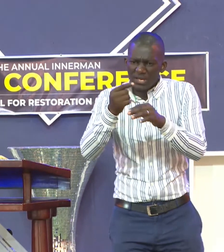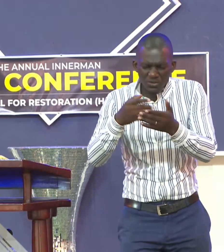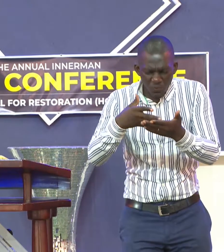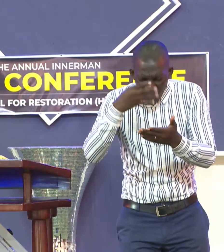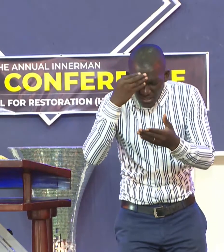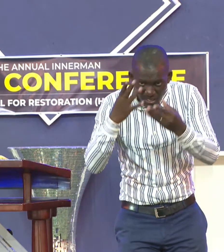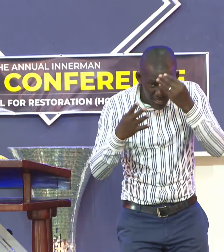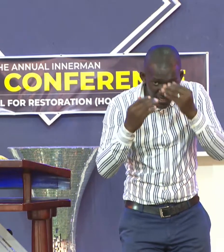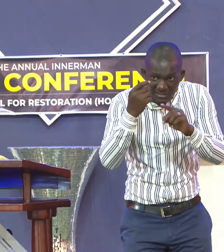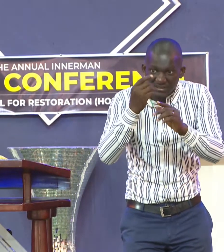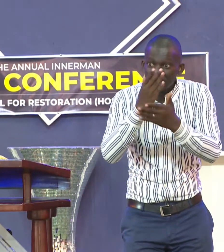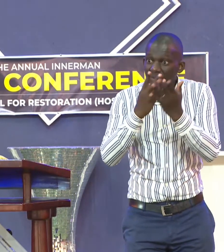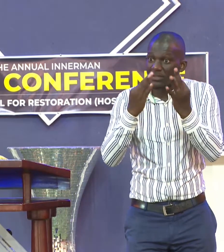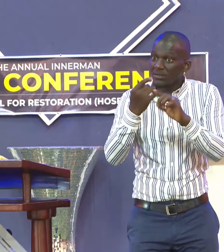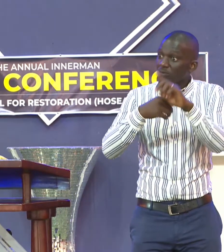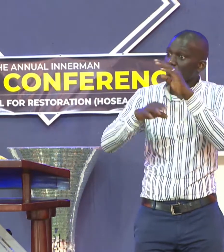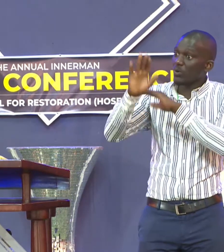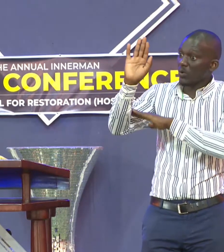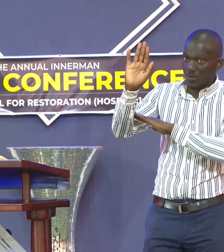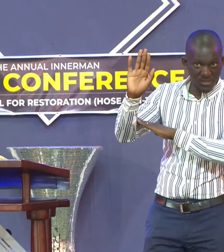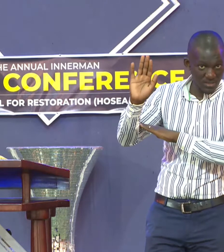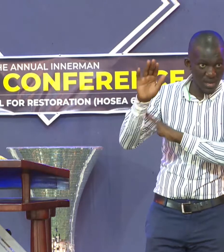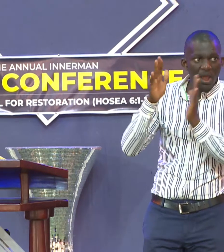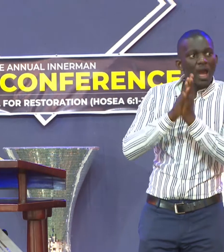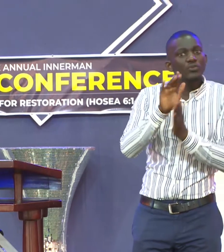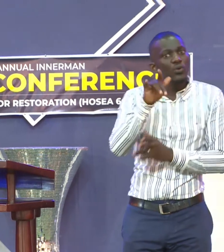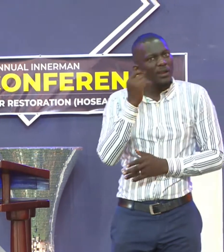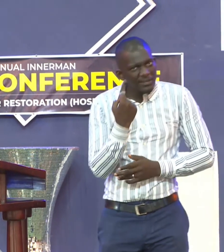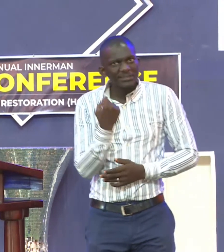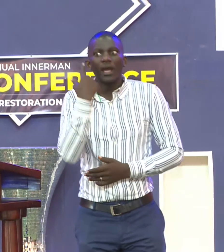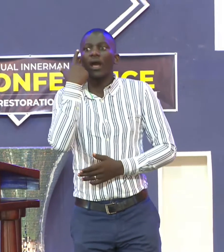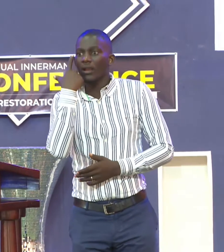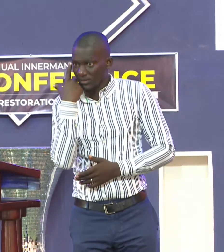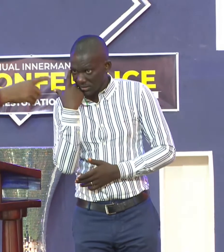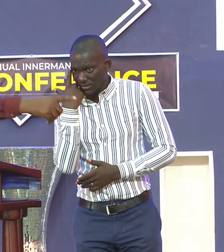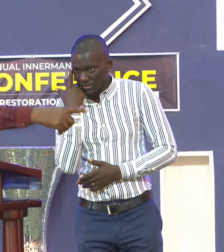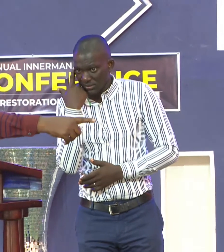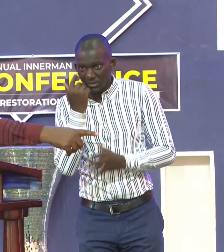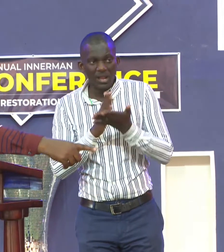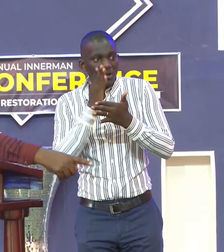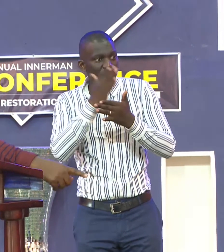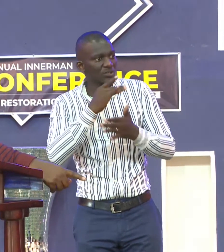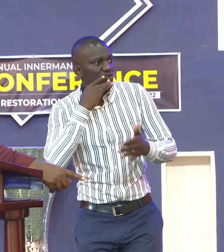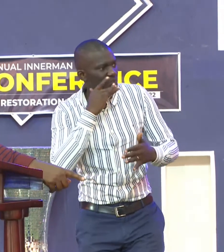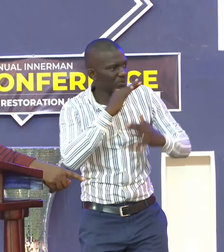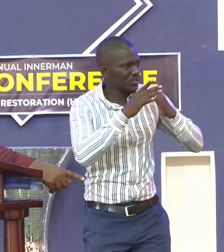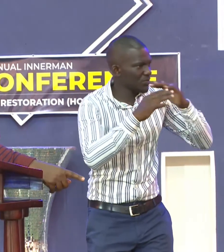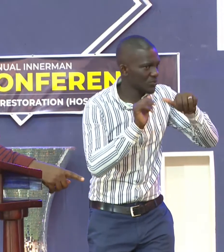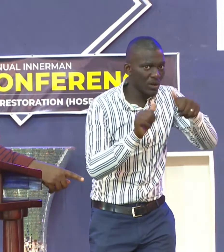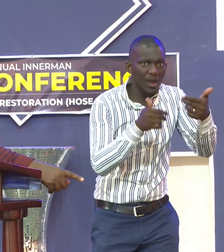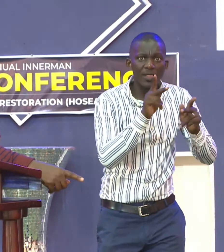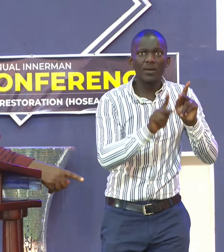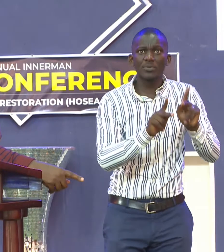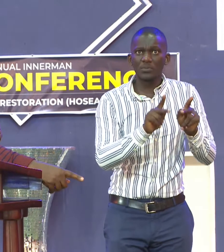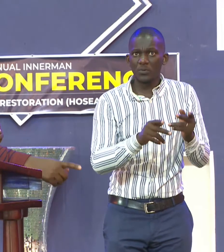Not until you've learned something from God and you understand it clearly and then